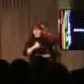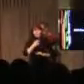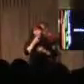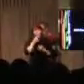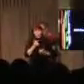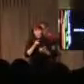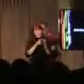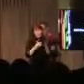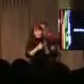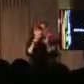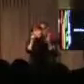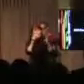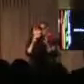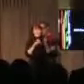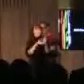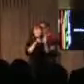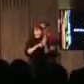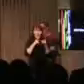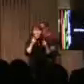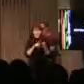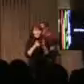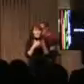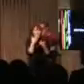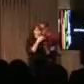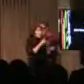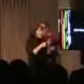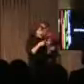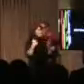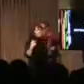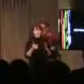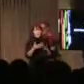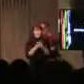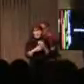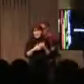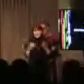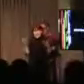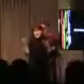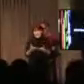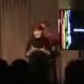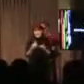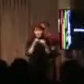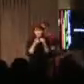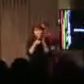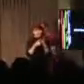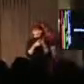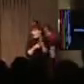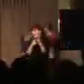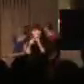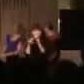so thank you for that, Brenda. And it's my pleasure to present the fellowship to Brenda L. Croft.